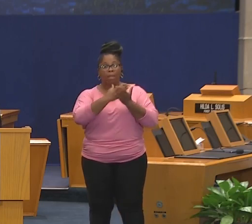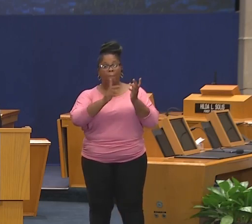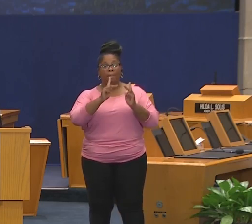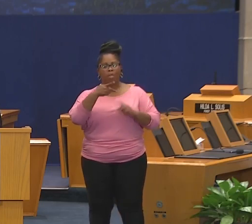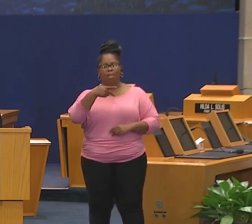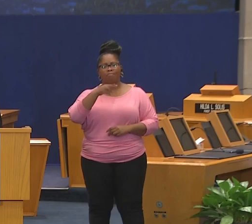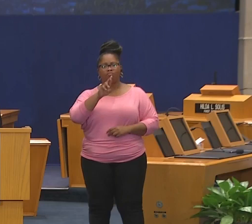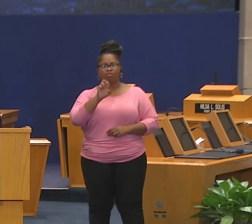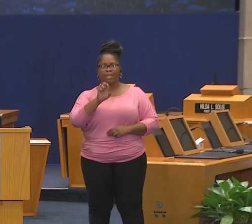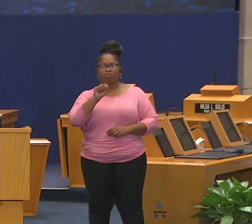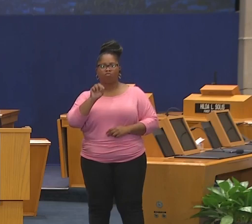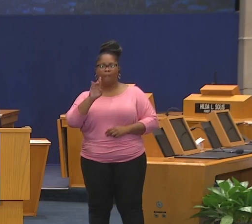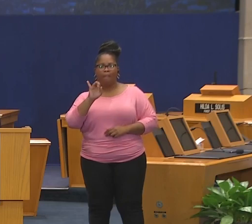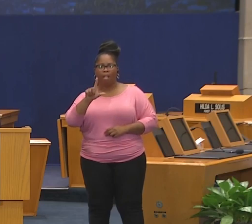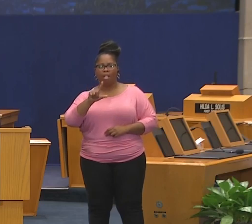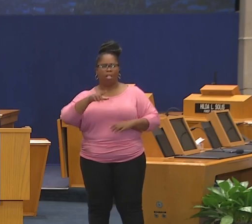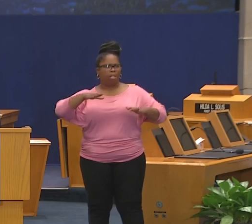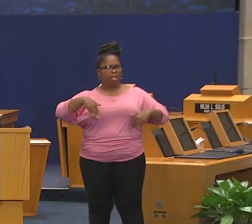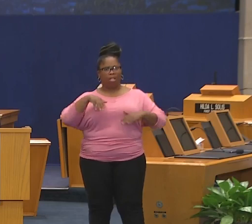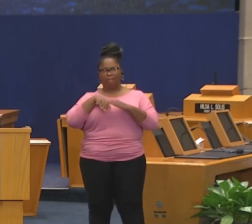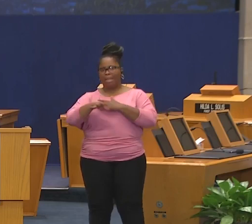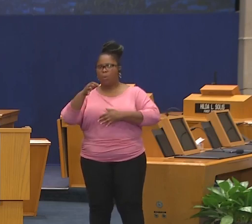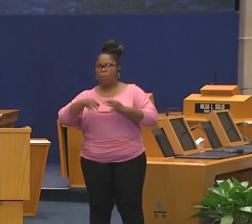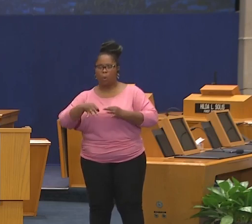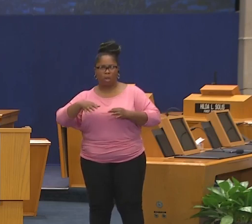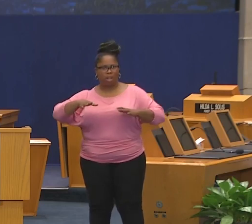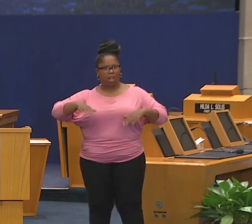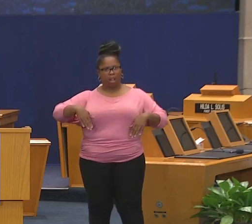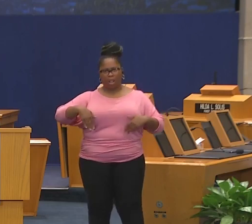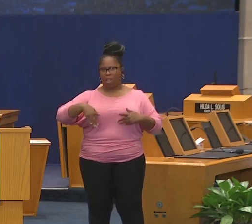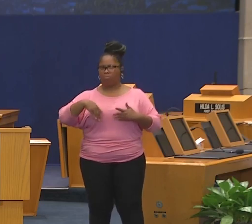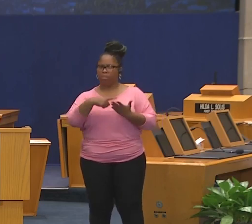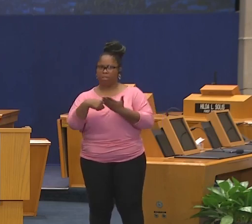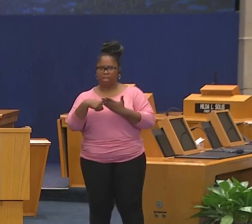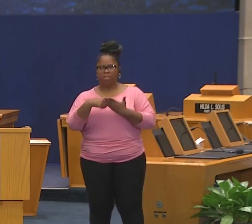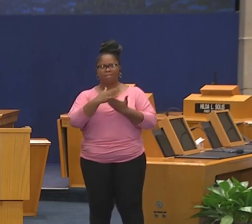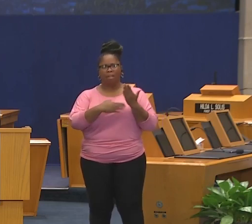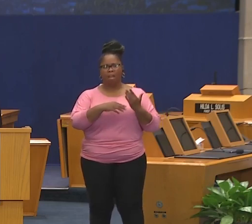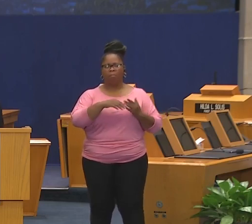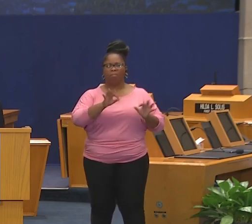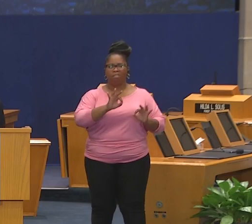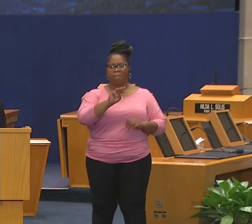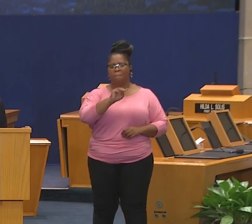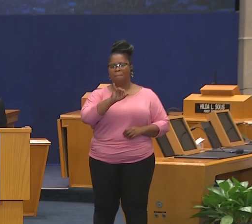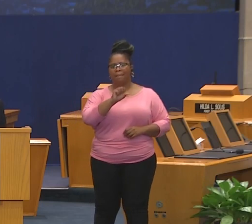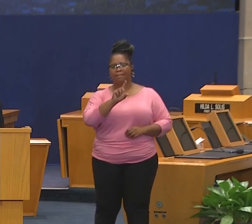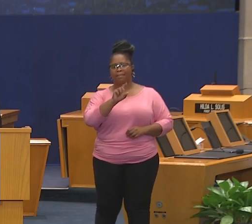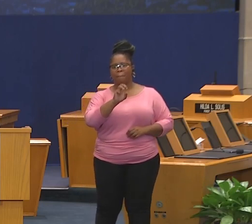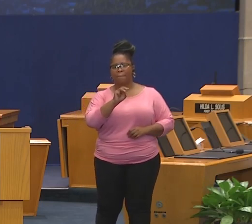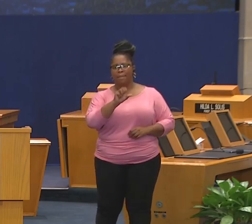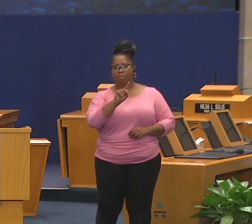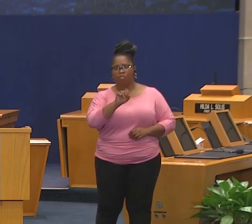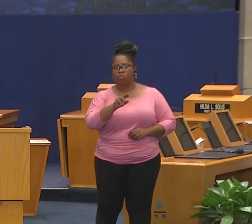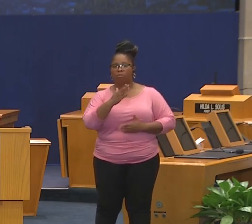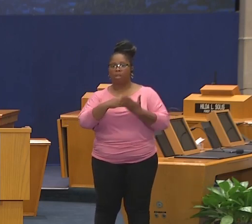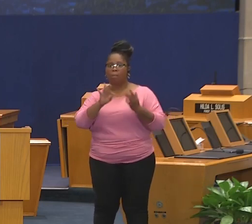haven't been tried, they haven't been adjudicated. Some of the misdemeanors, some of the felonies, and we're talking about driving under the influence